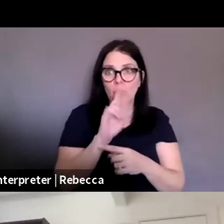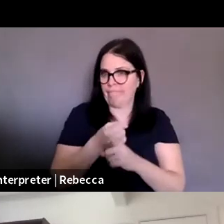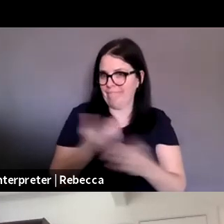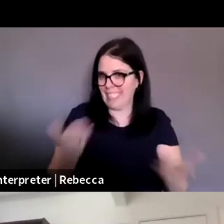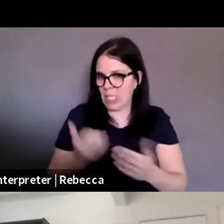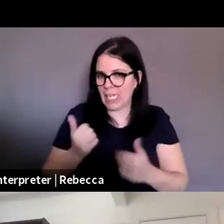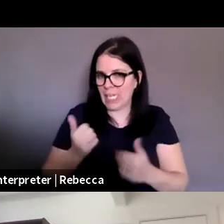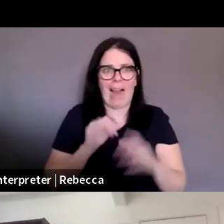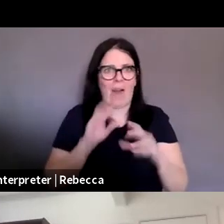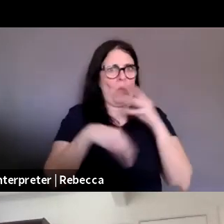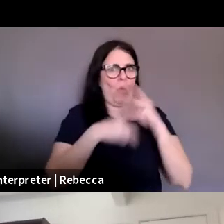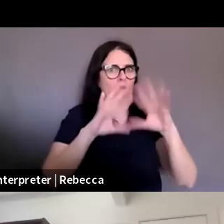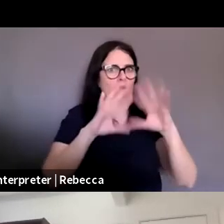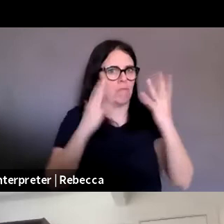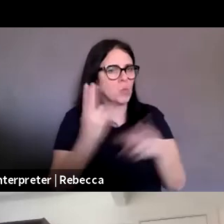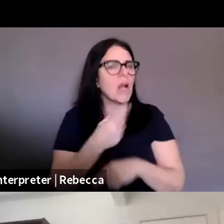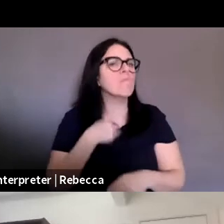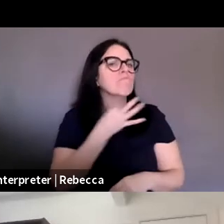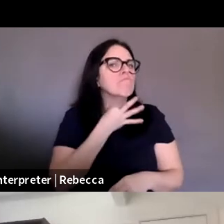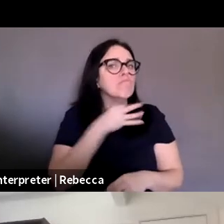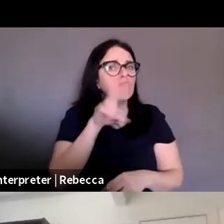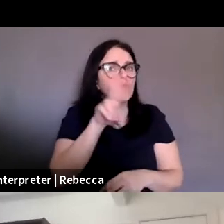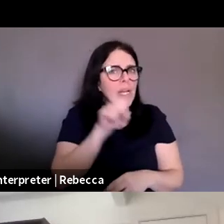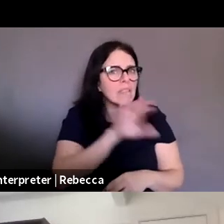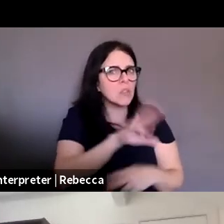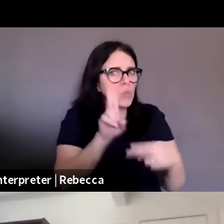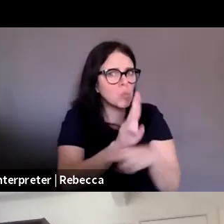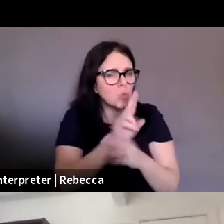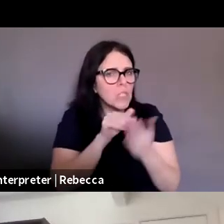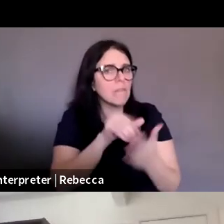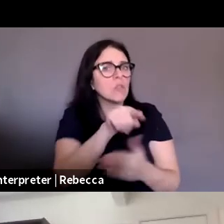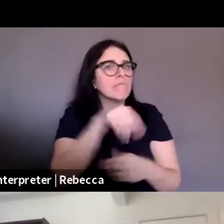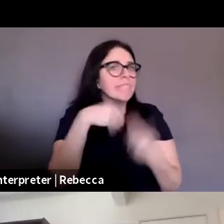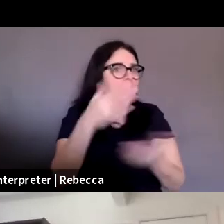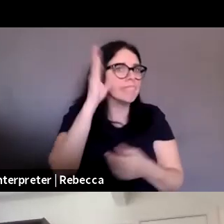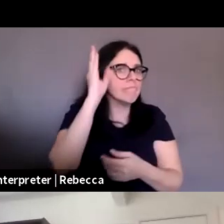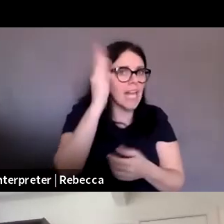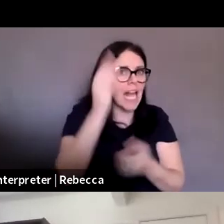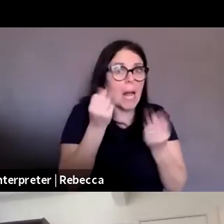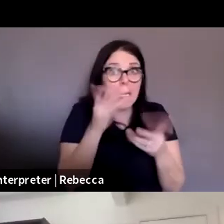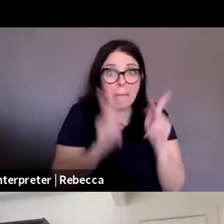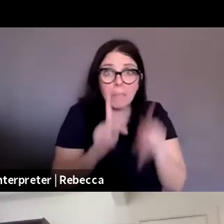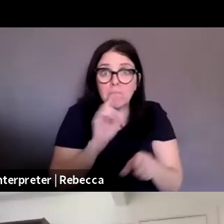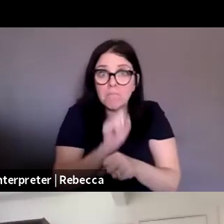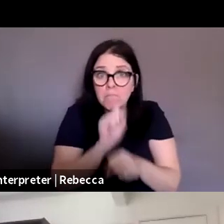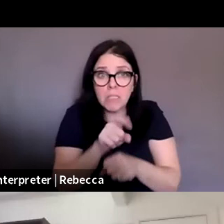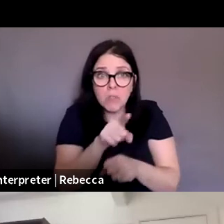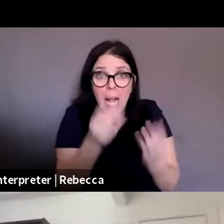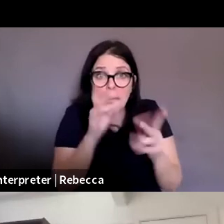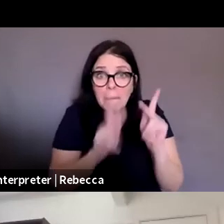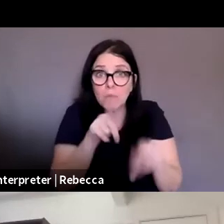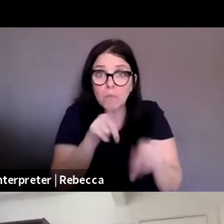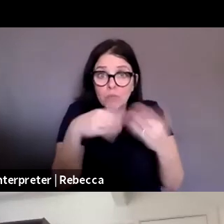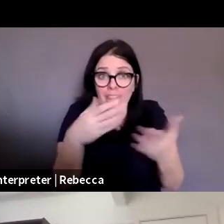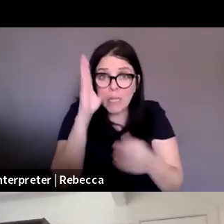I'm just wondering, in the US, how widely used is this? How, when you've done presentations, do you know how many people you've presented to or how many